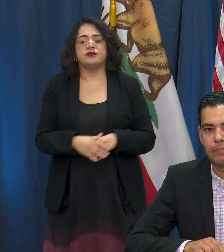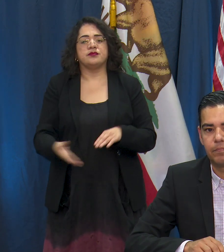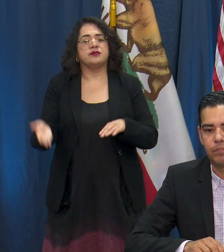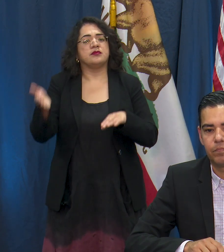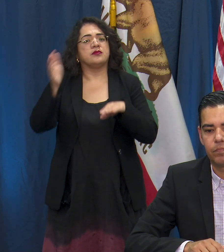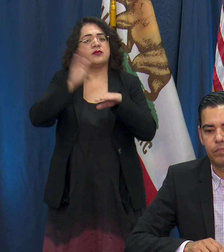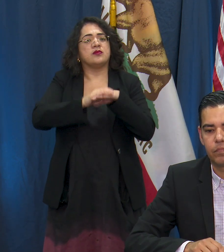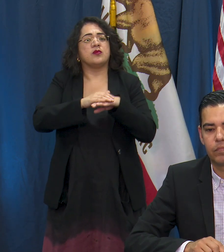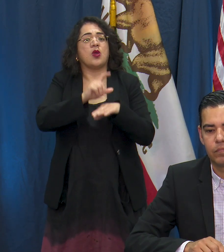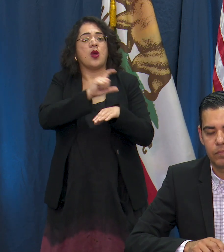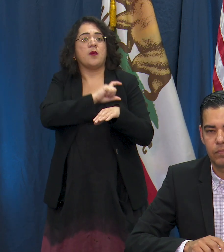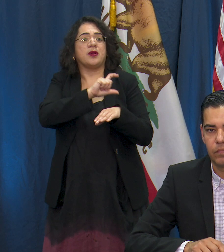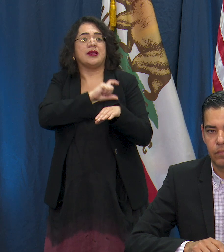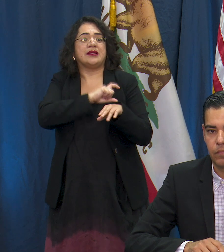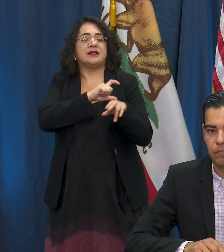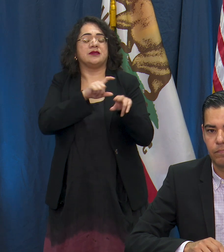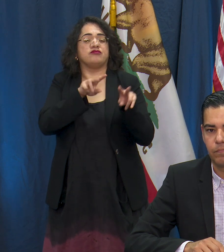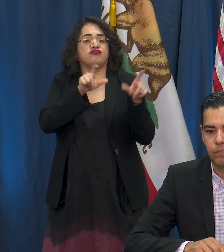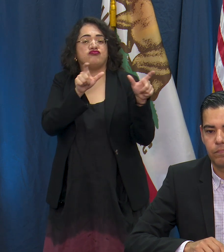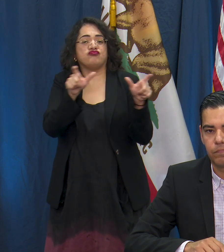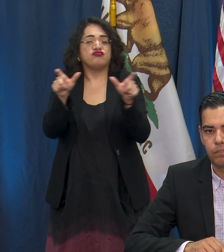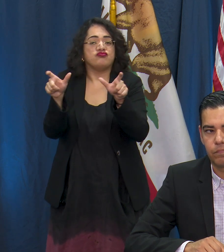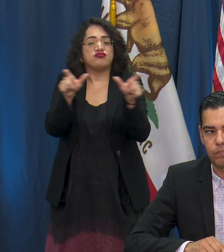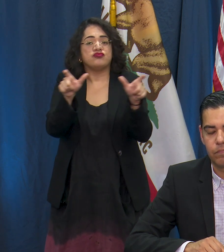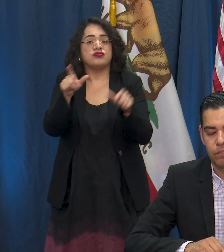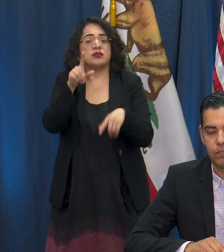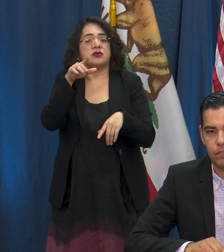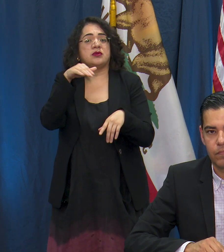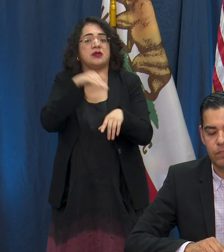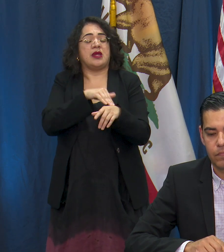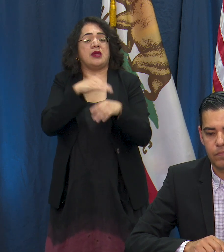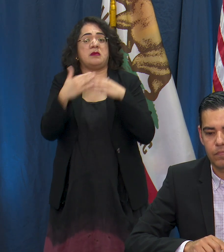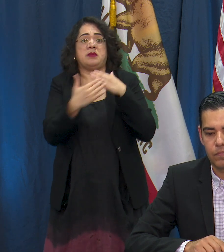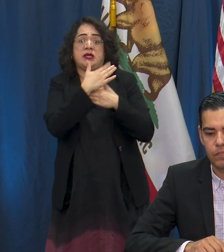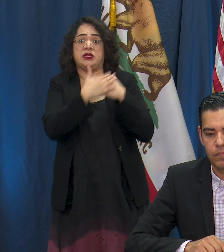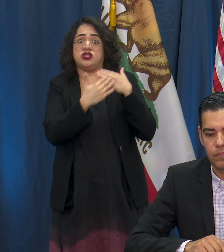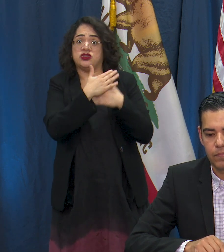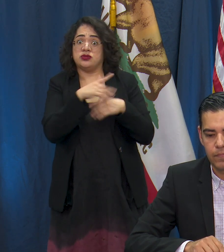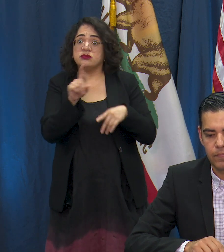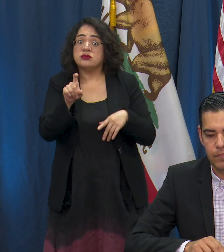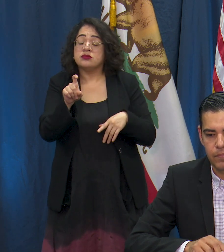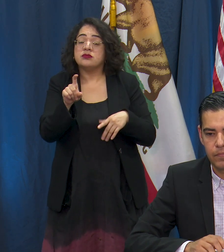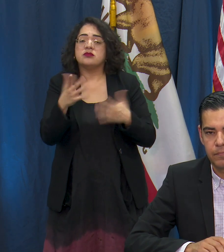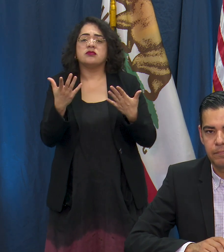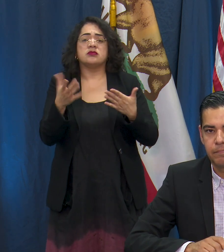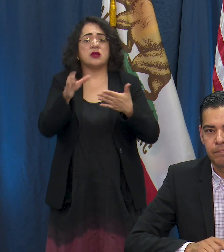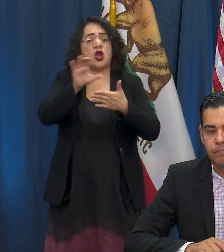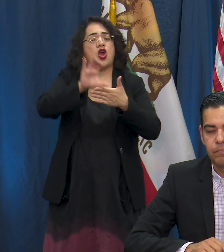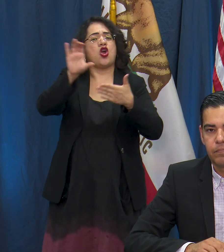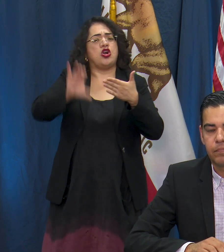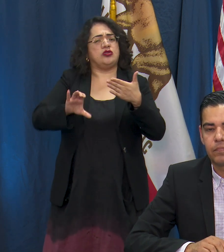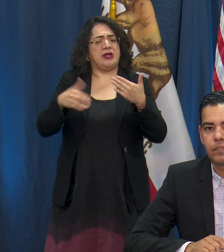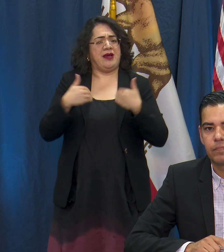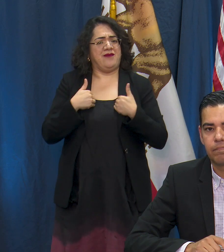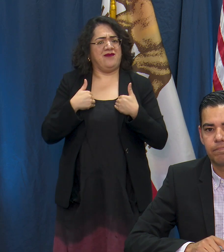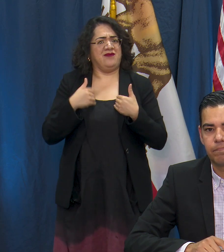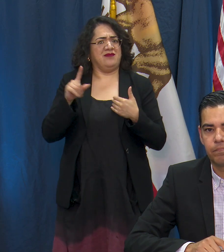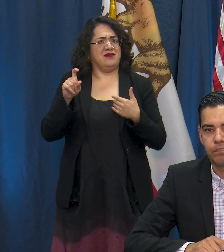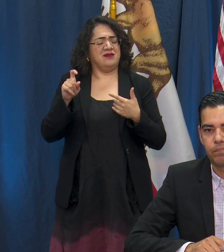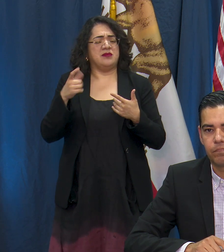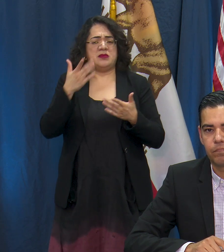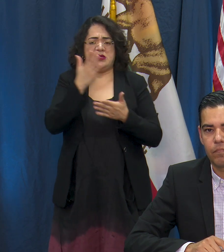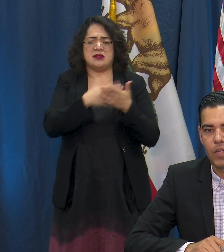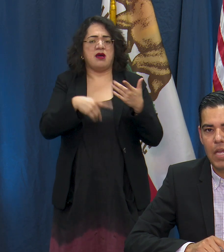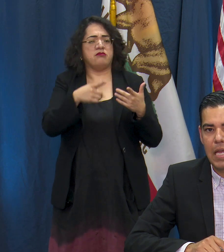patrolling the beaches this weekend now that it'll be a heat wave? And what are the consequences for those that decide not to abide by